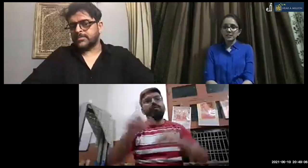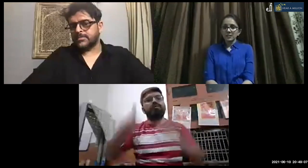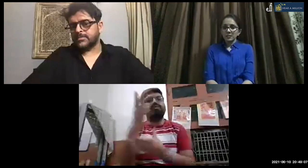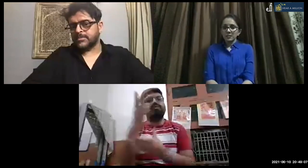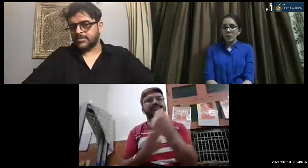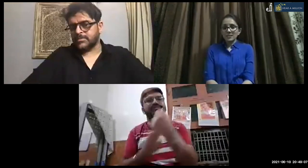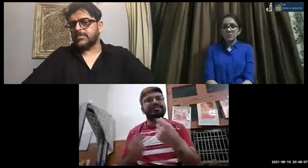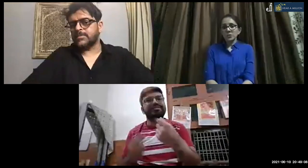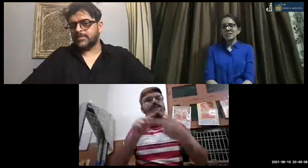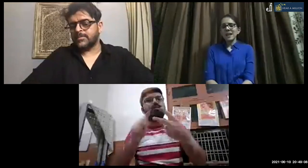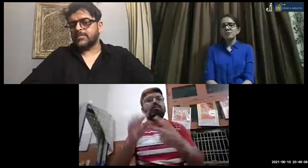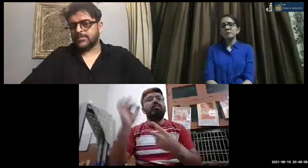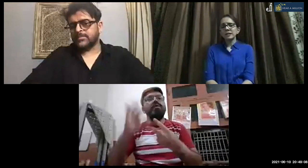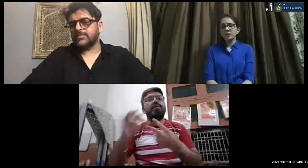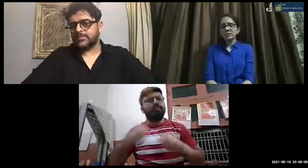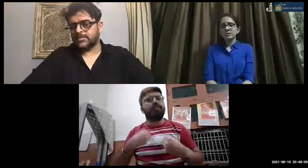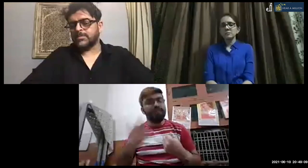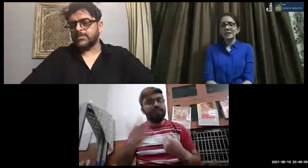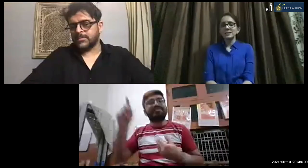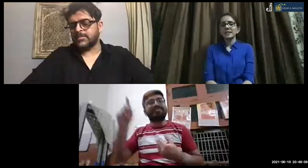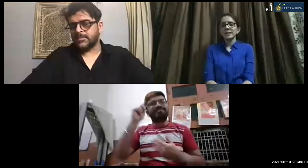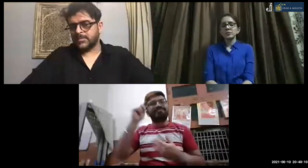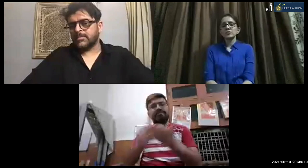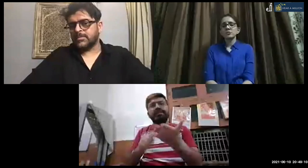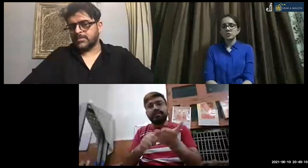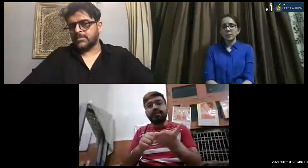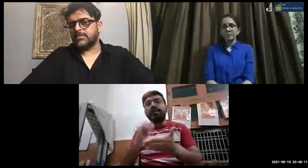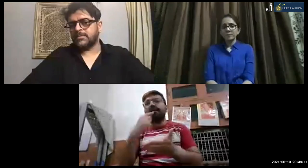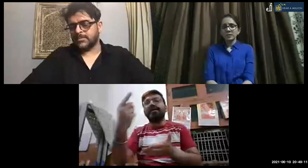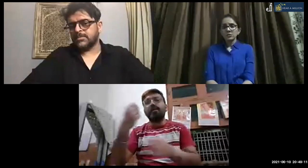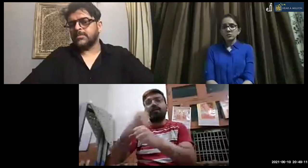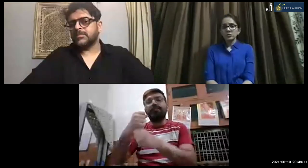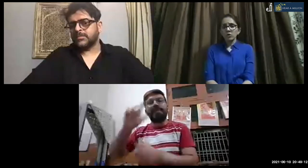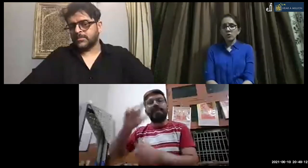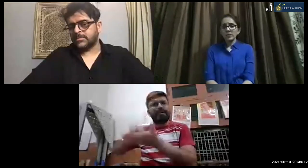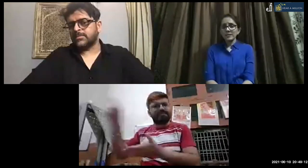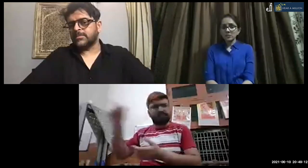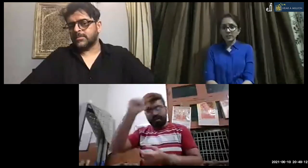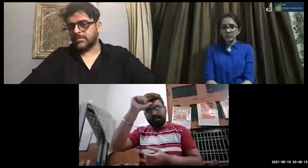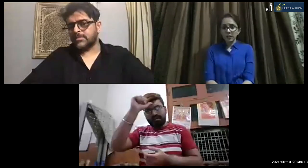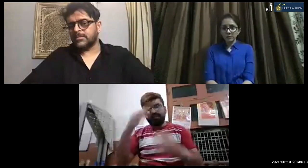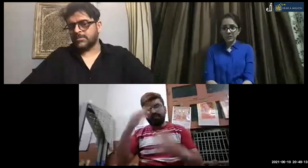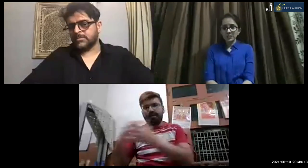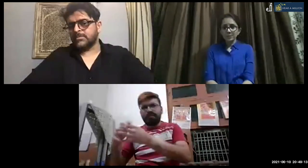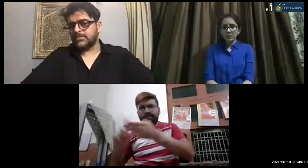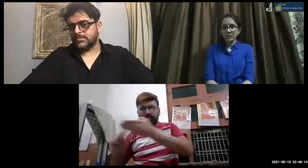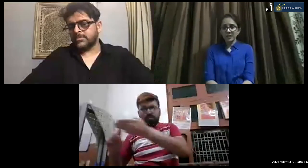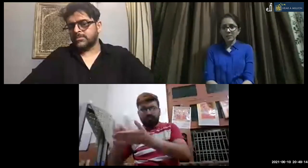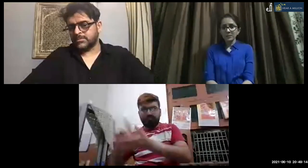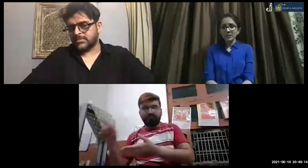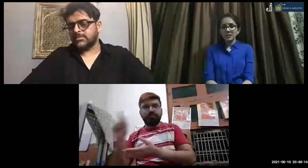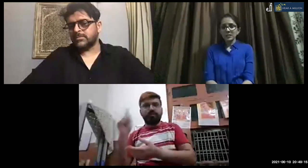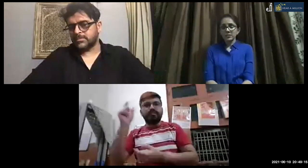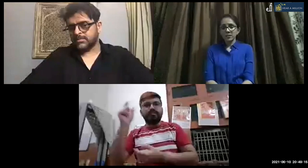auditory nuances to it and have bilingualism and sign language in the picture. So we did write to the government of